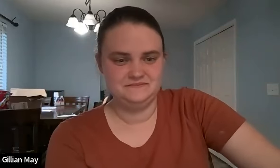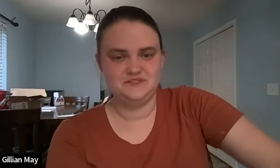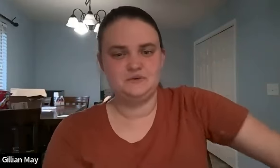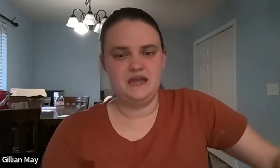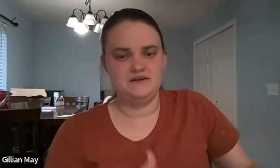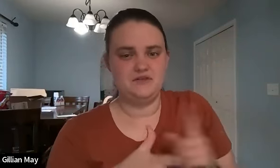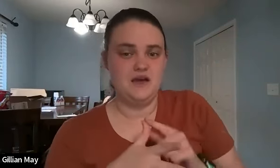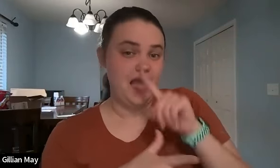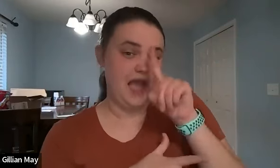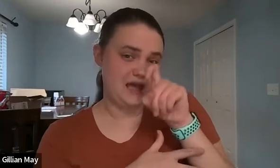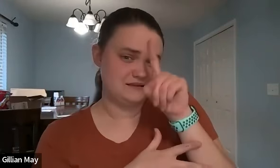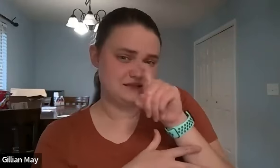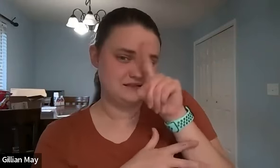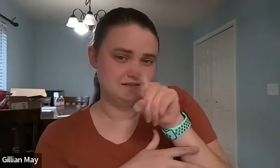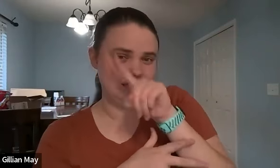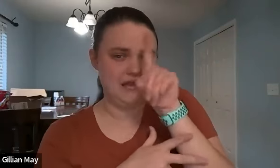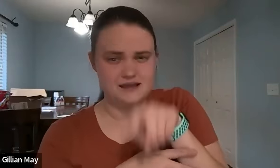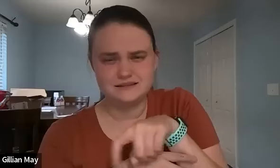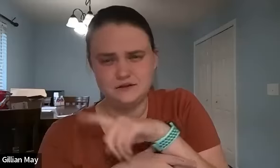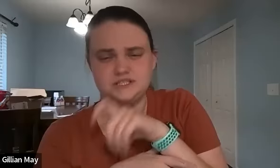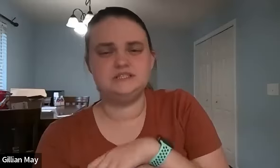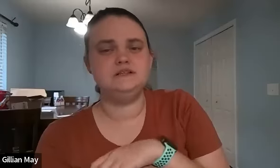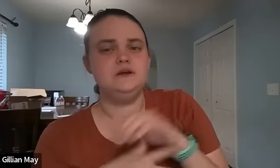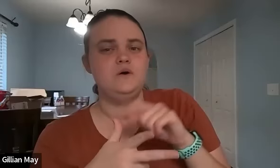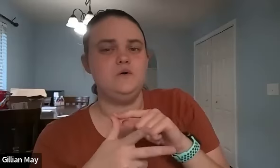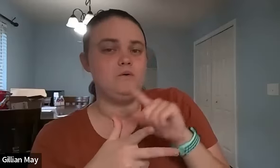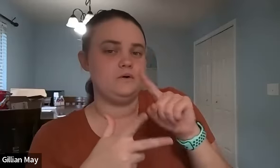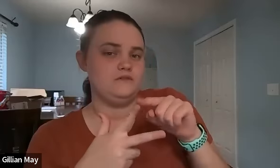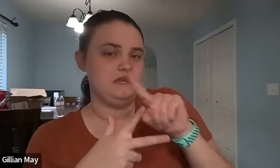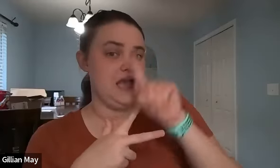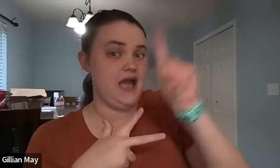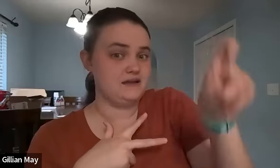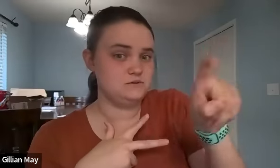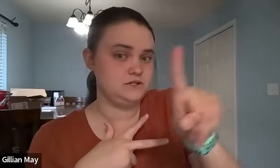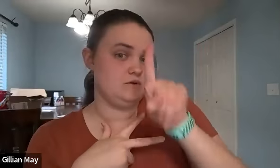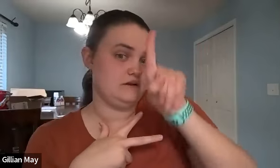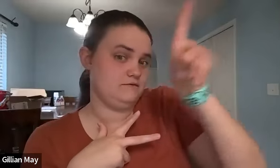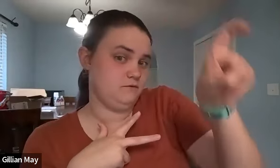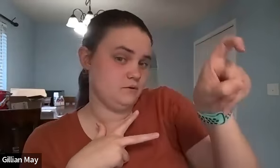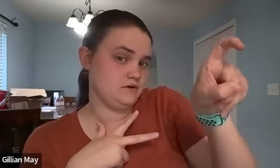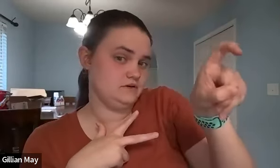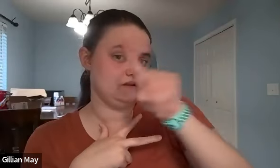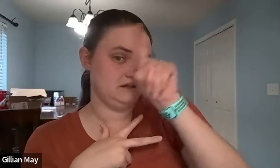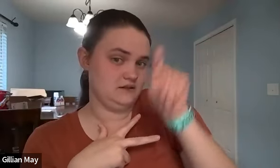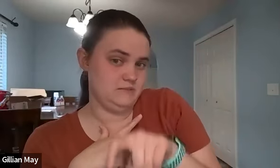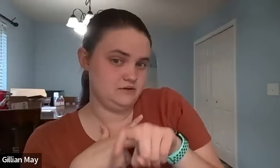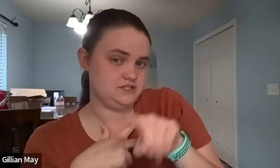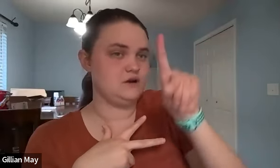So we have the ask like question, or the ask where you go like forward, like you make question mark